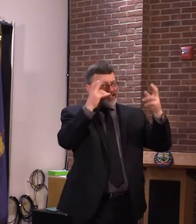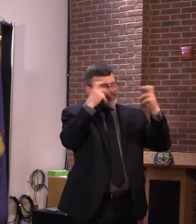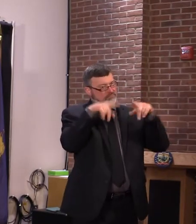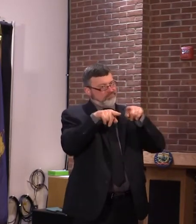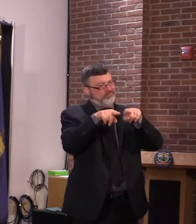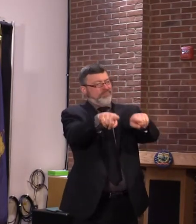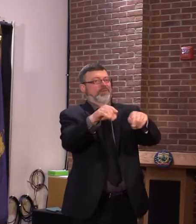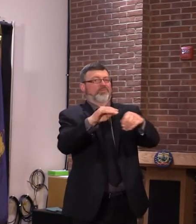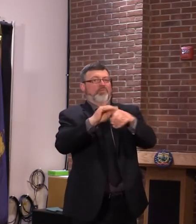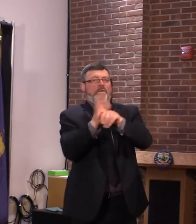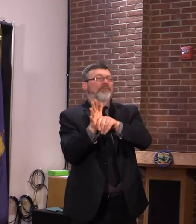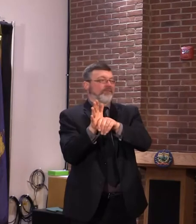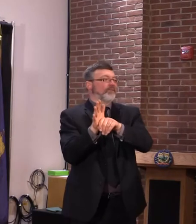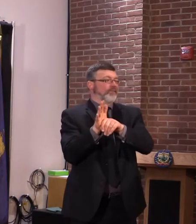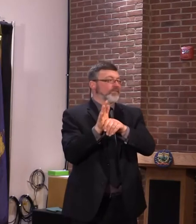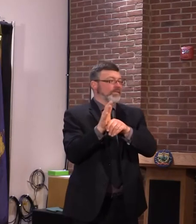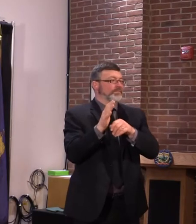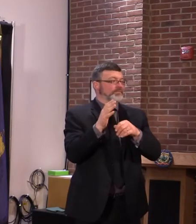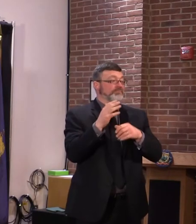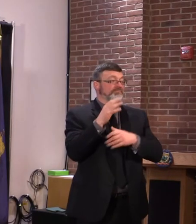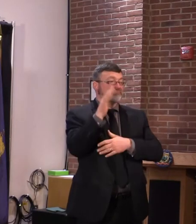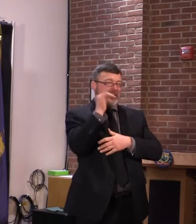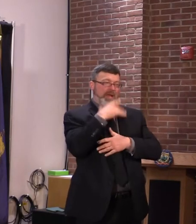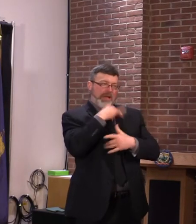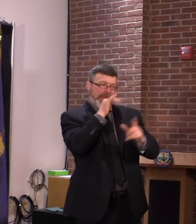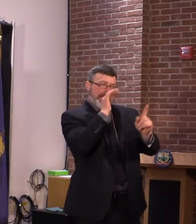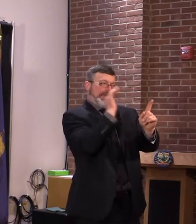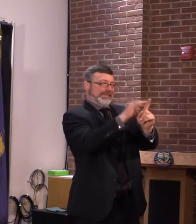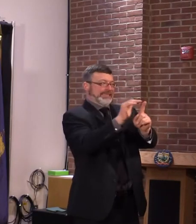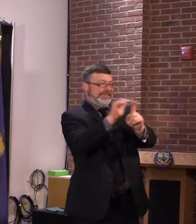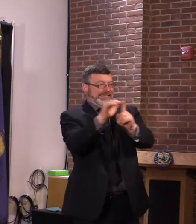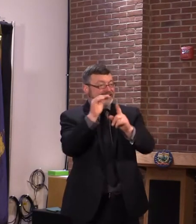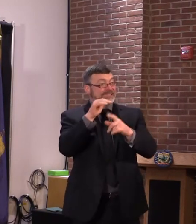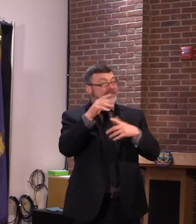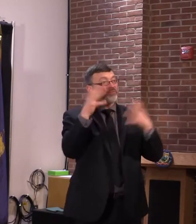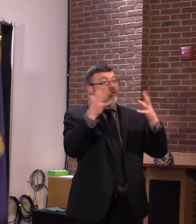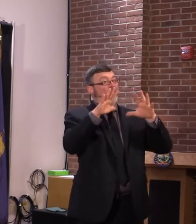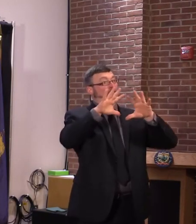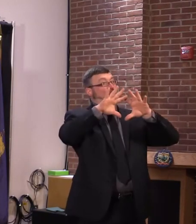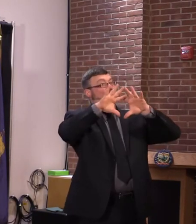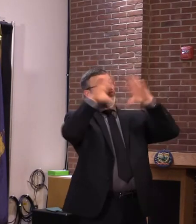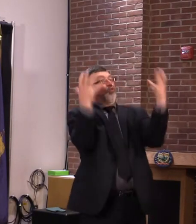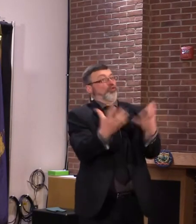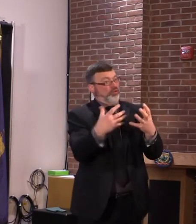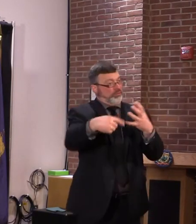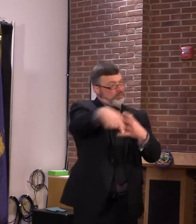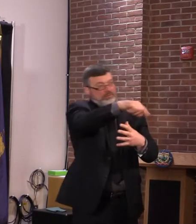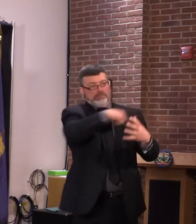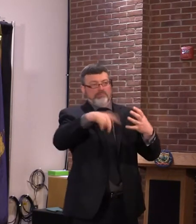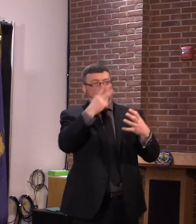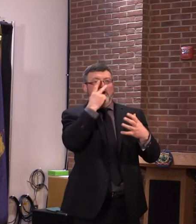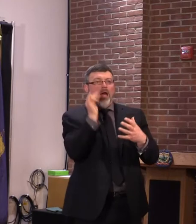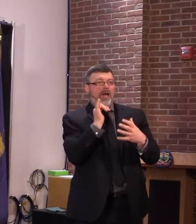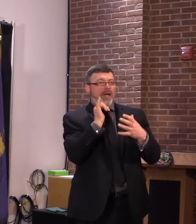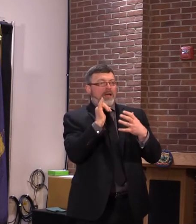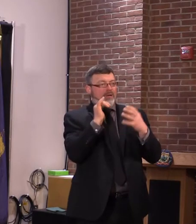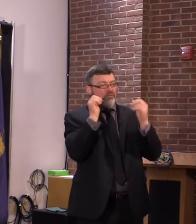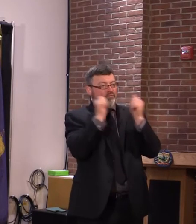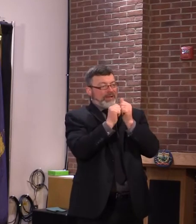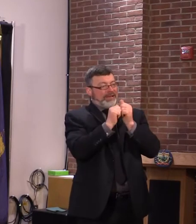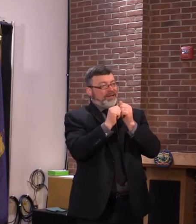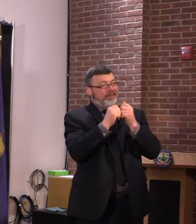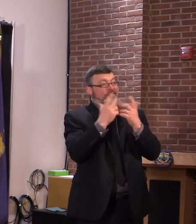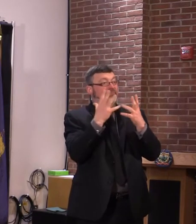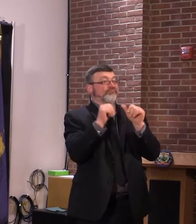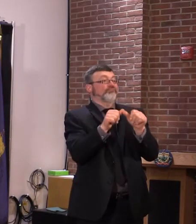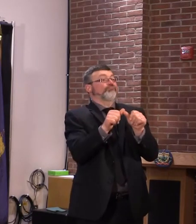that world will look for all of us. The other thing people should keep a focus on, the initial map that